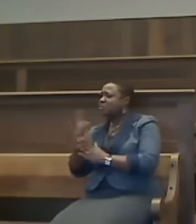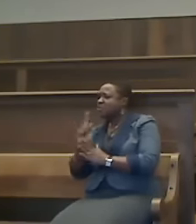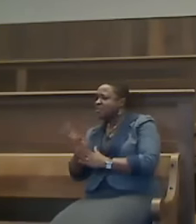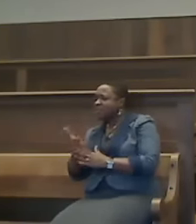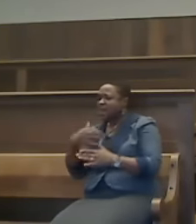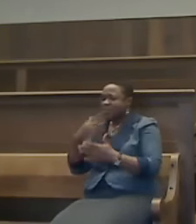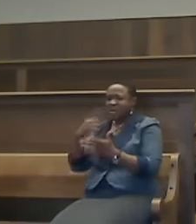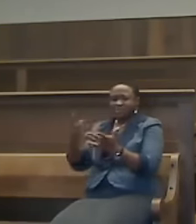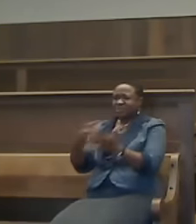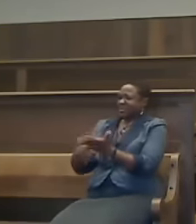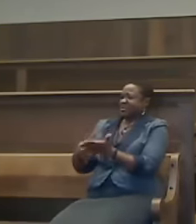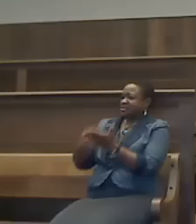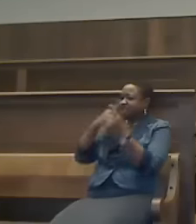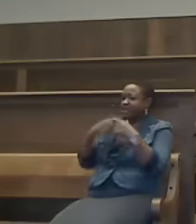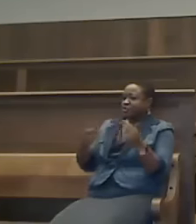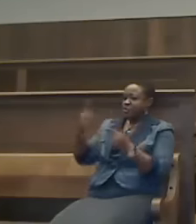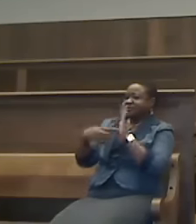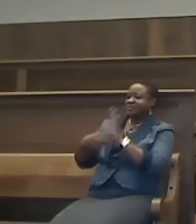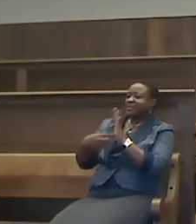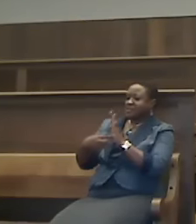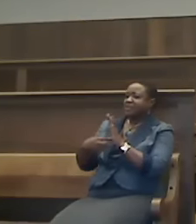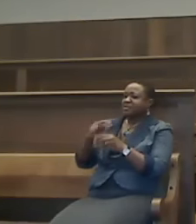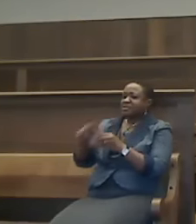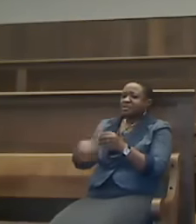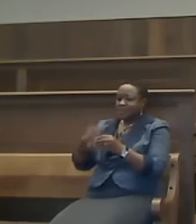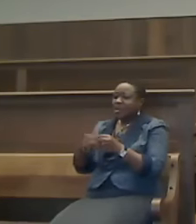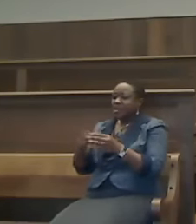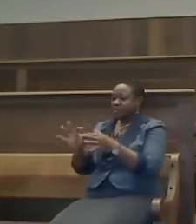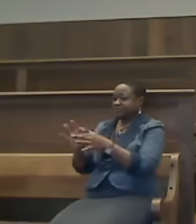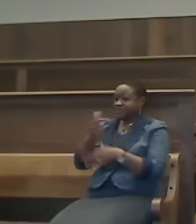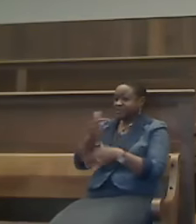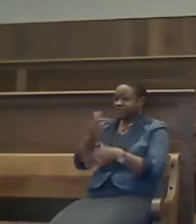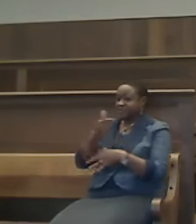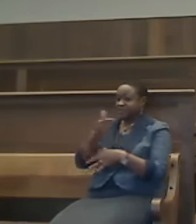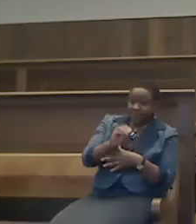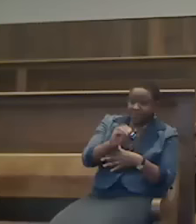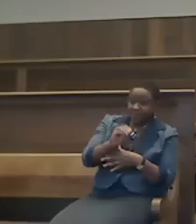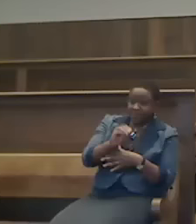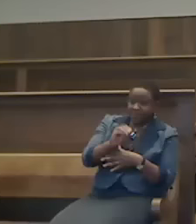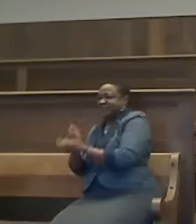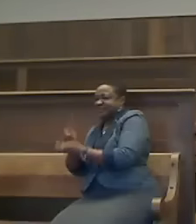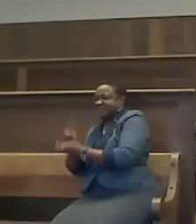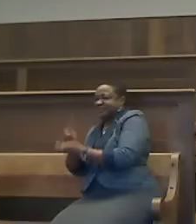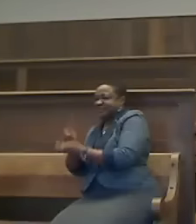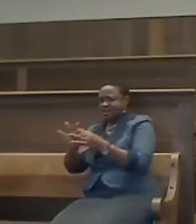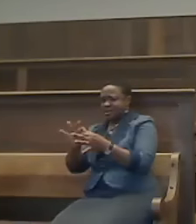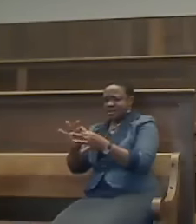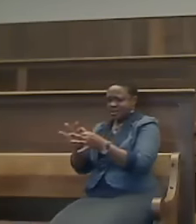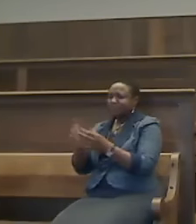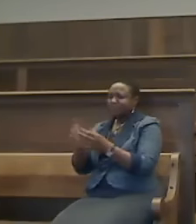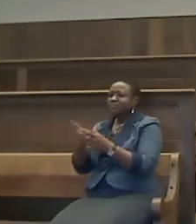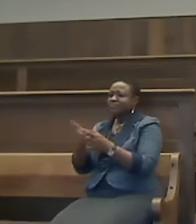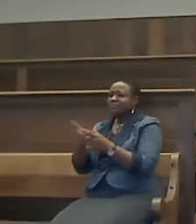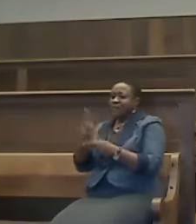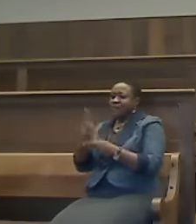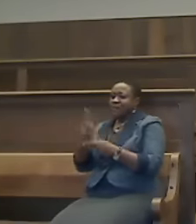into allergies as one example of the link between GMOs and a particular disorder, and then we'll come back to the